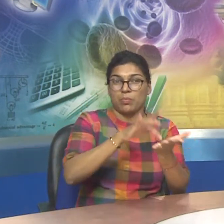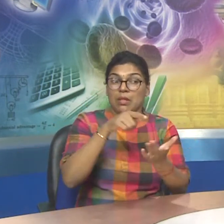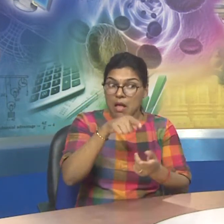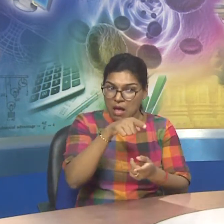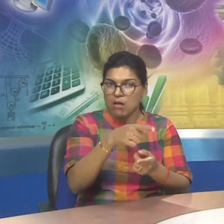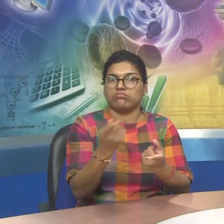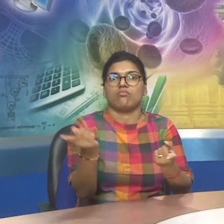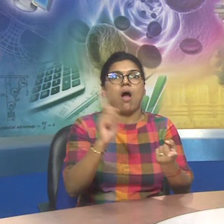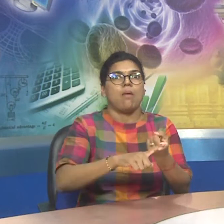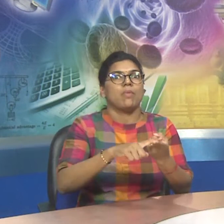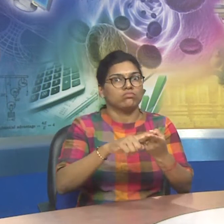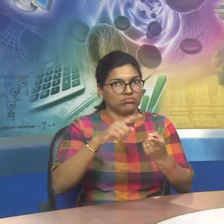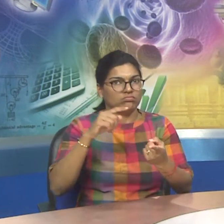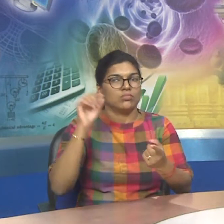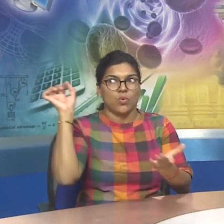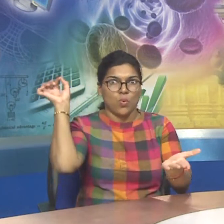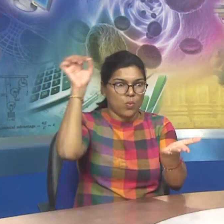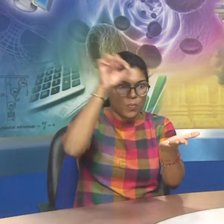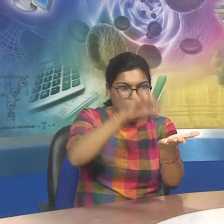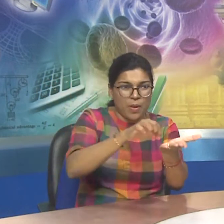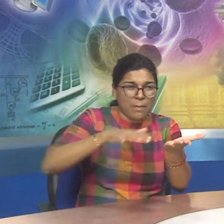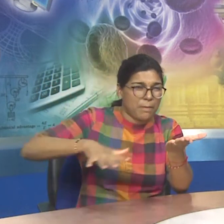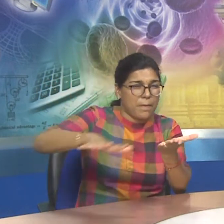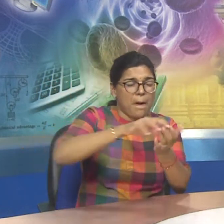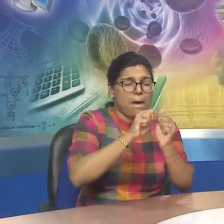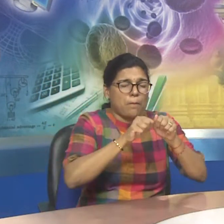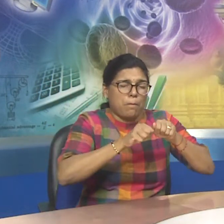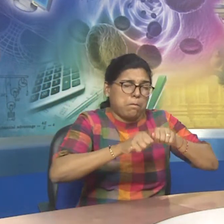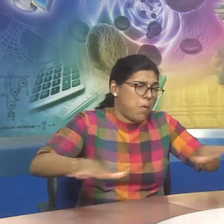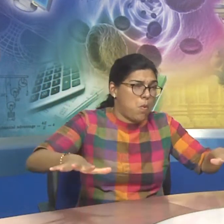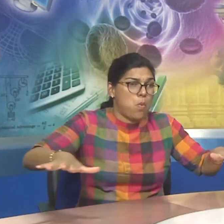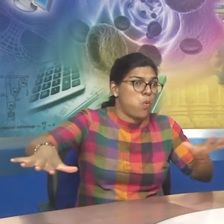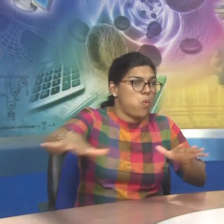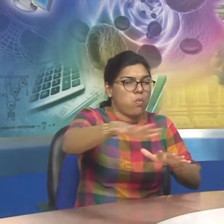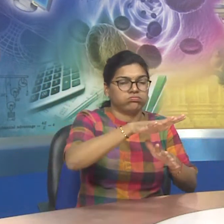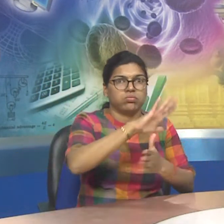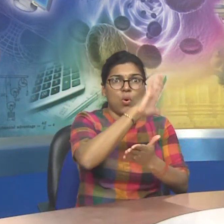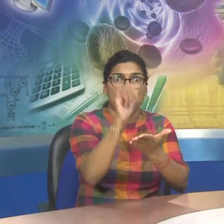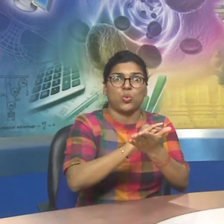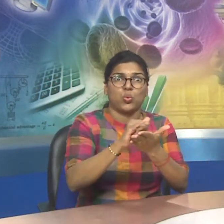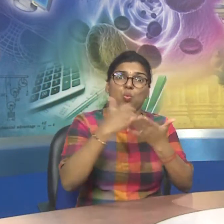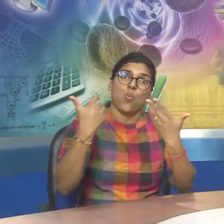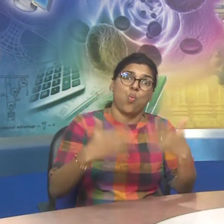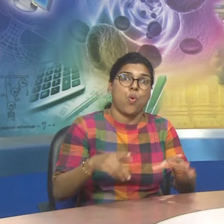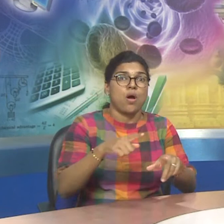So, these two places were badly damaged.